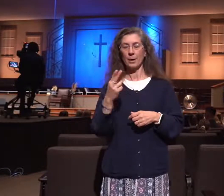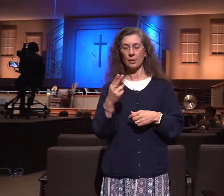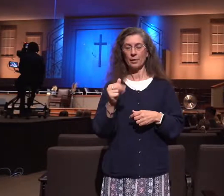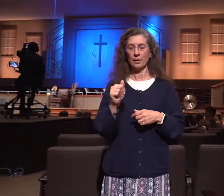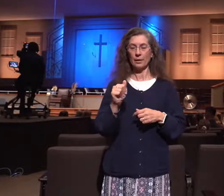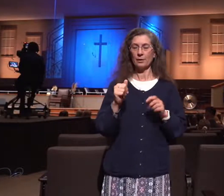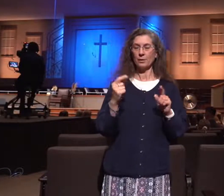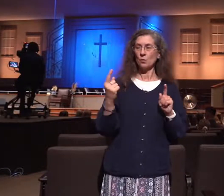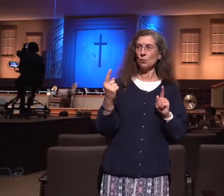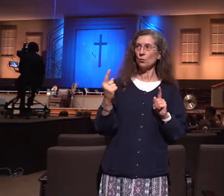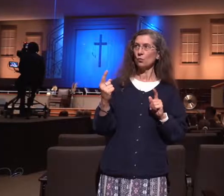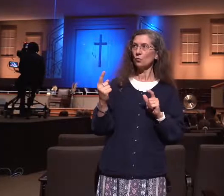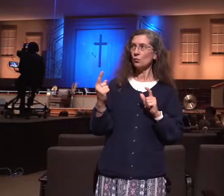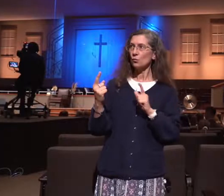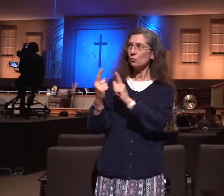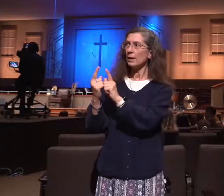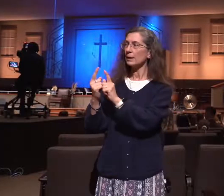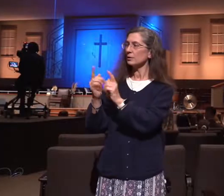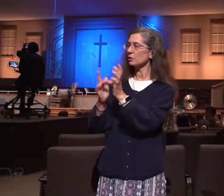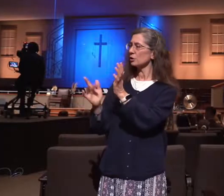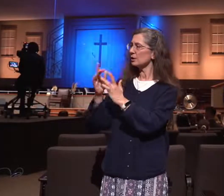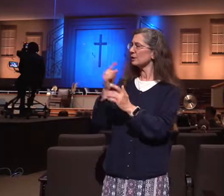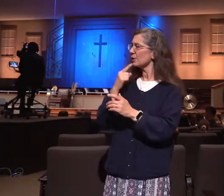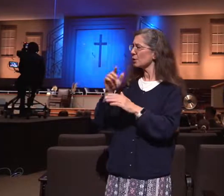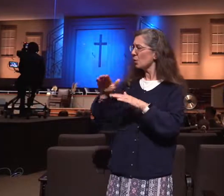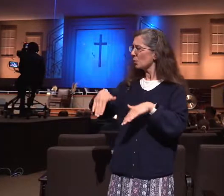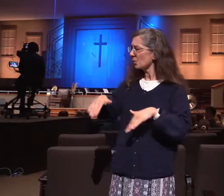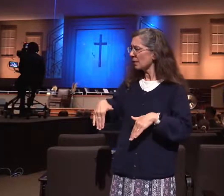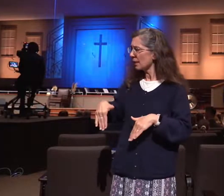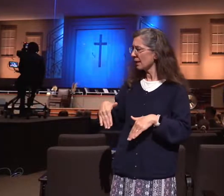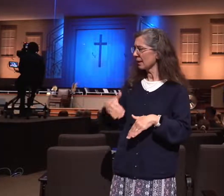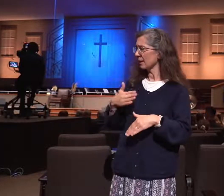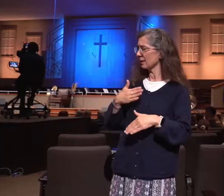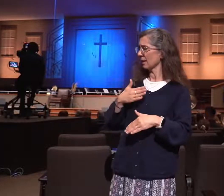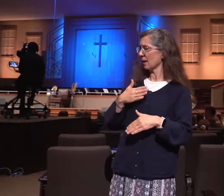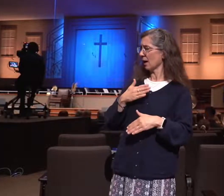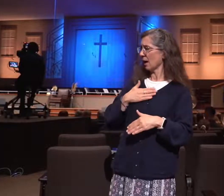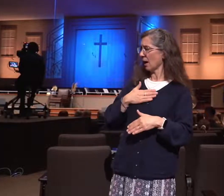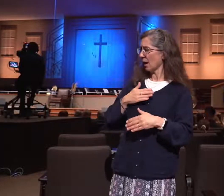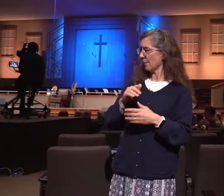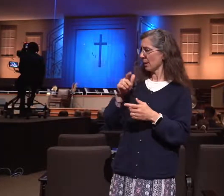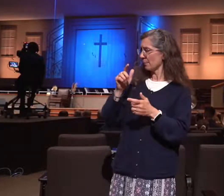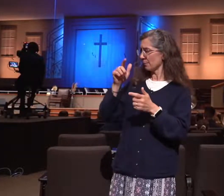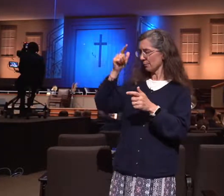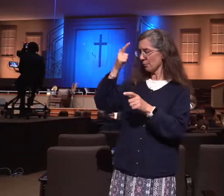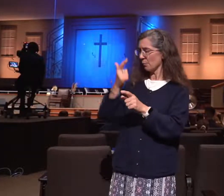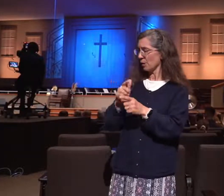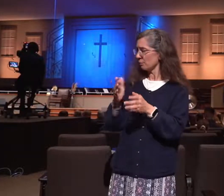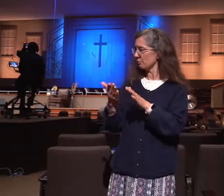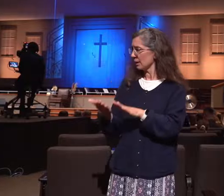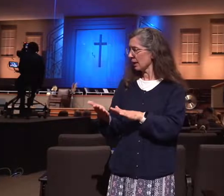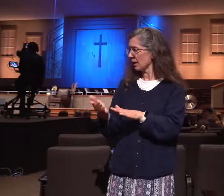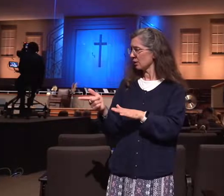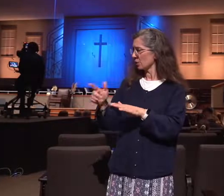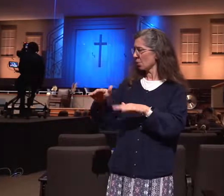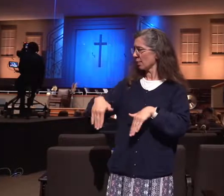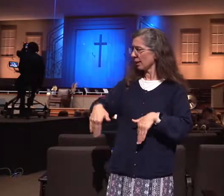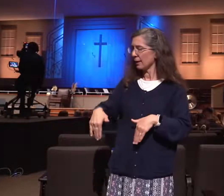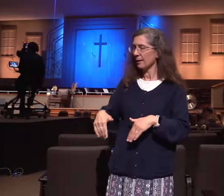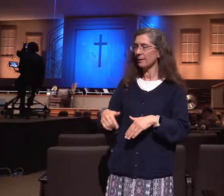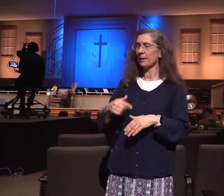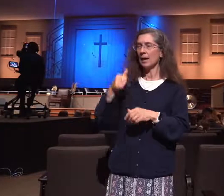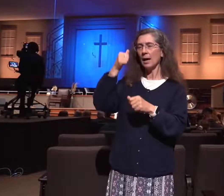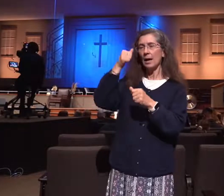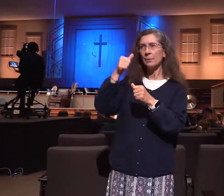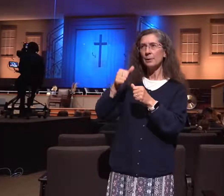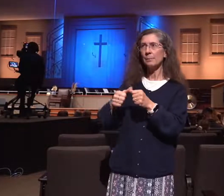too late. If you'd have been here, my brother wouldn't have died. It's too late. And I remember